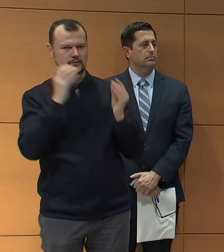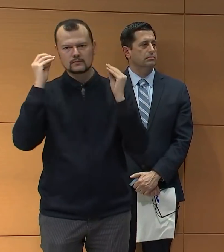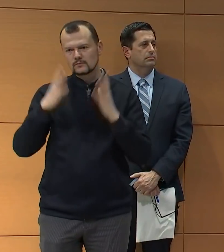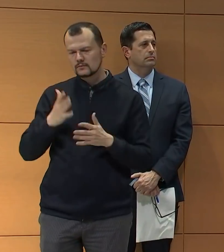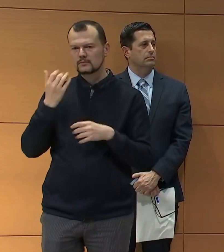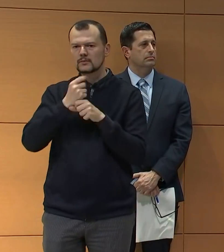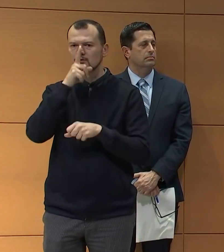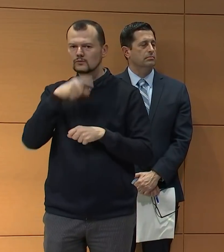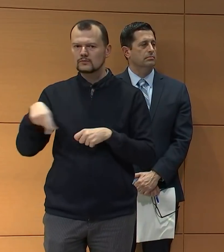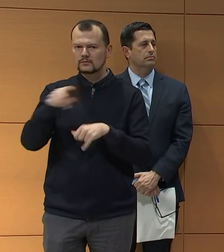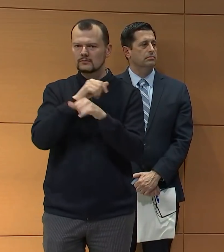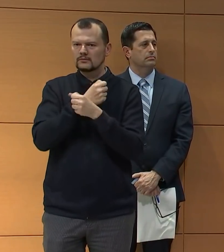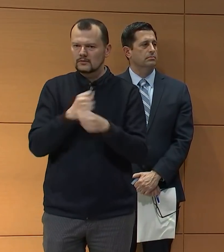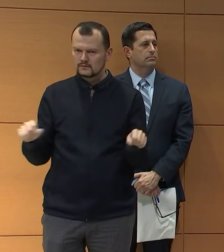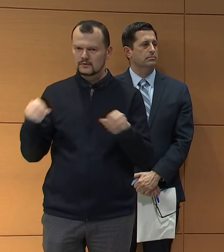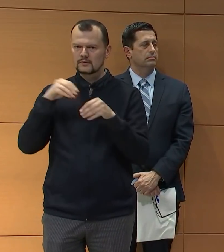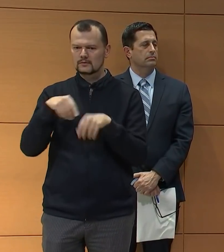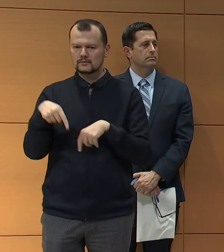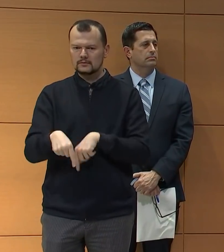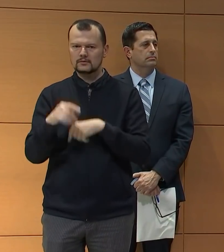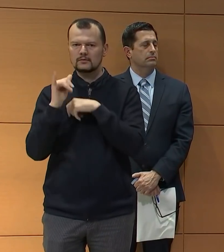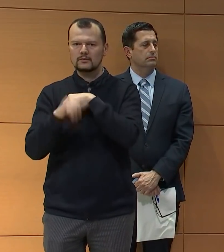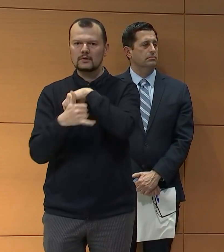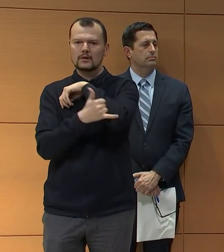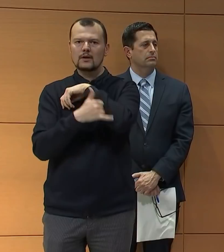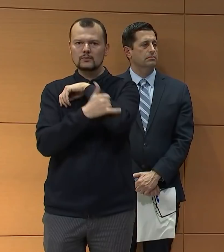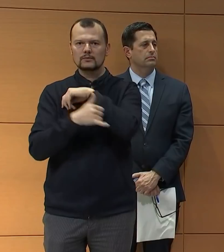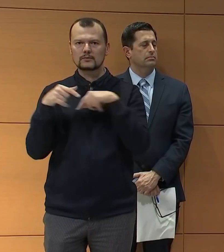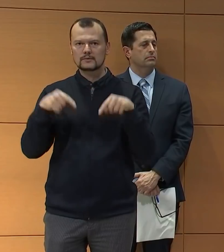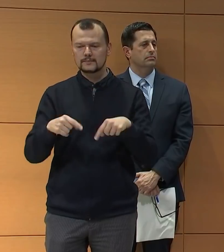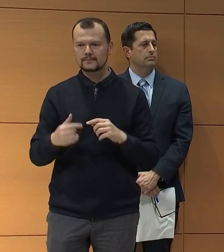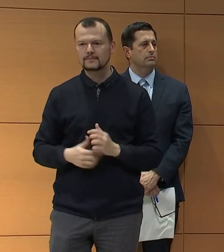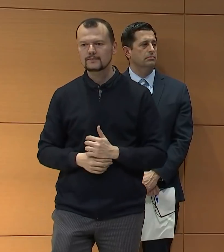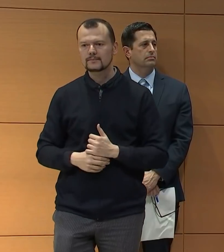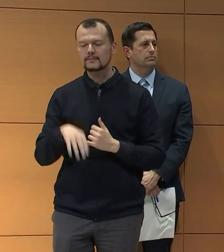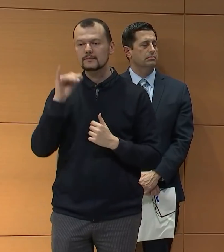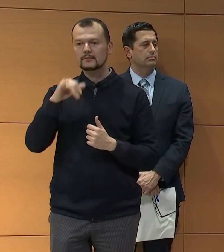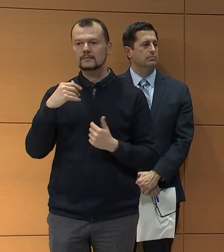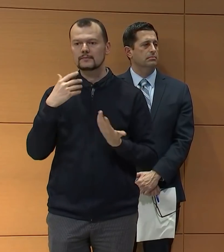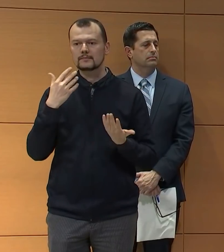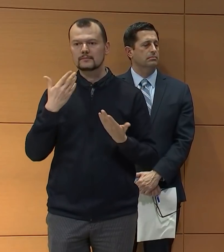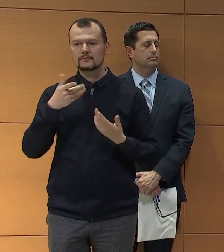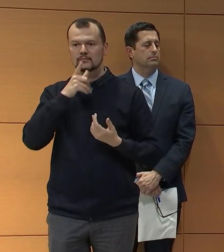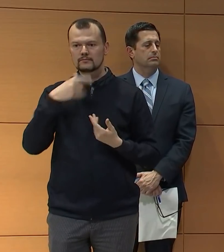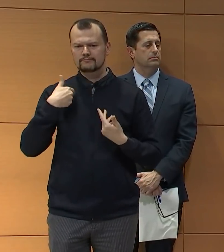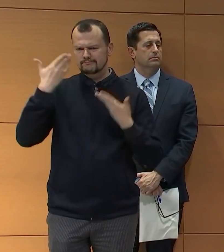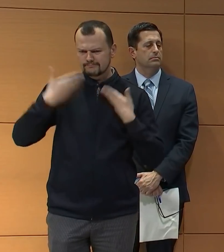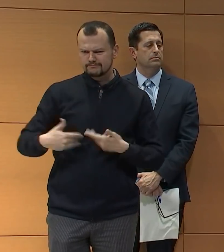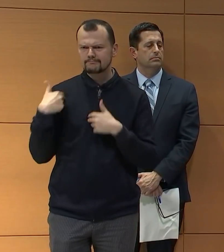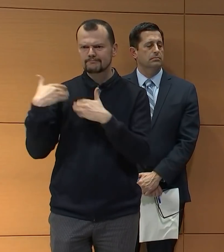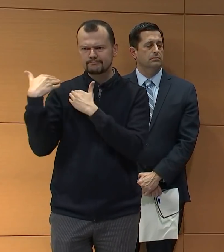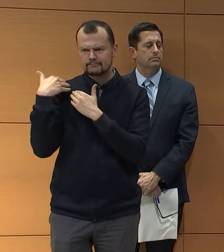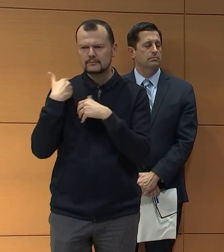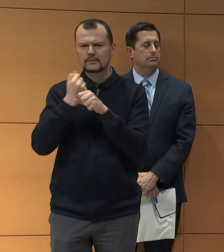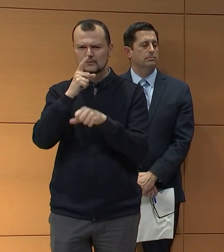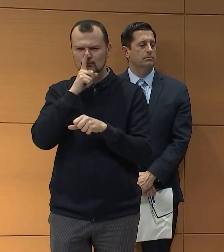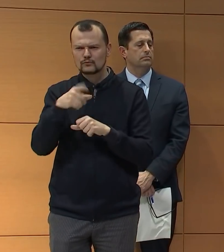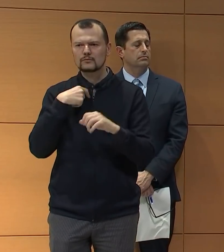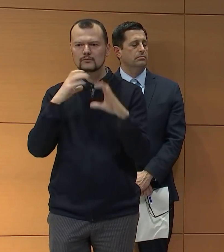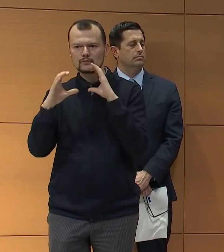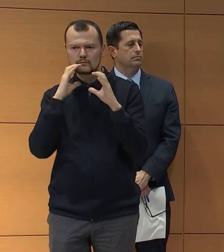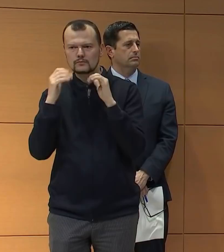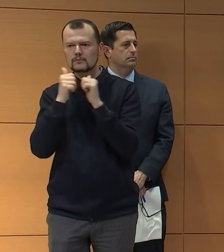department to make the appropriate responses. I'll be communicating with the county parents and families later this